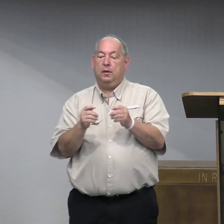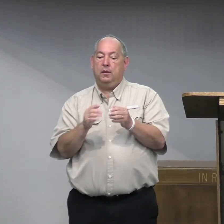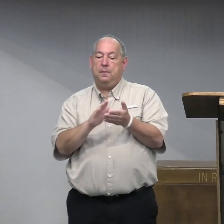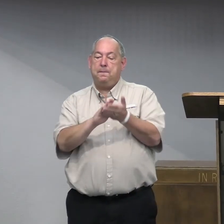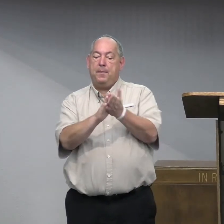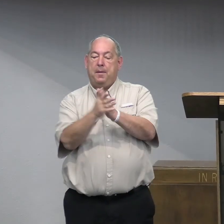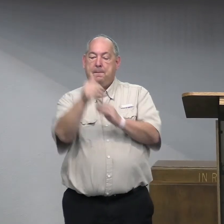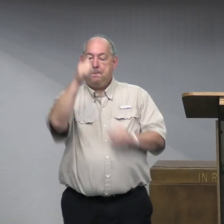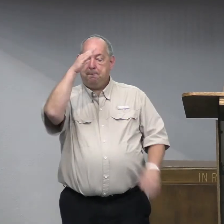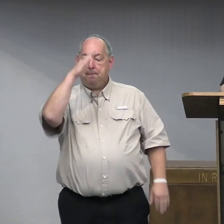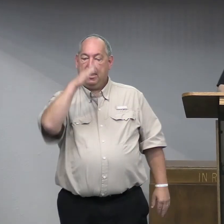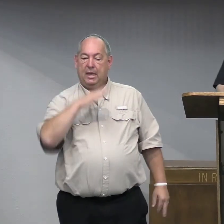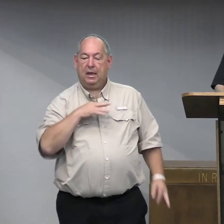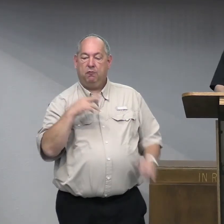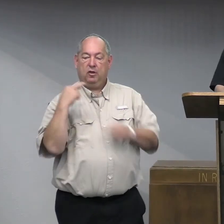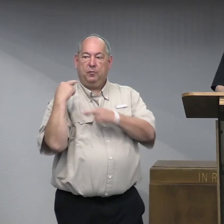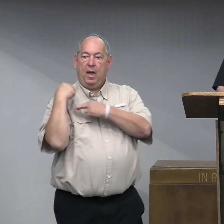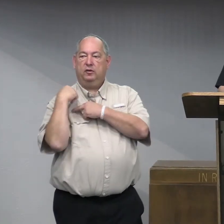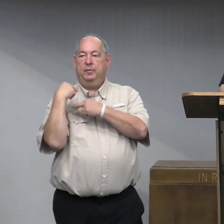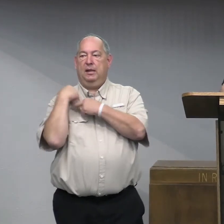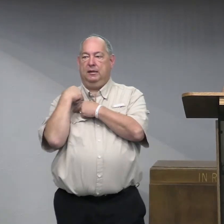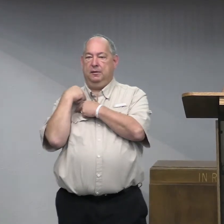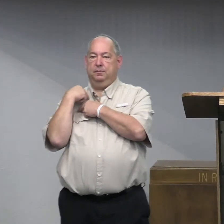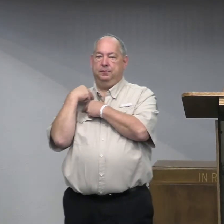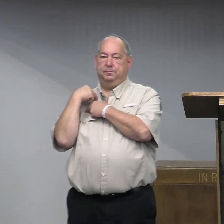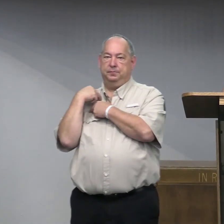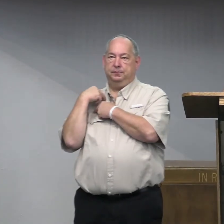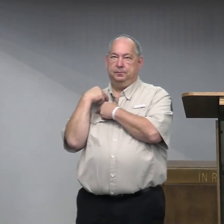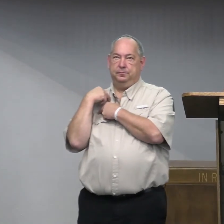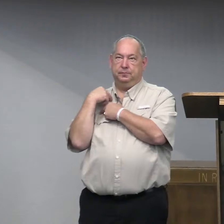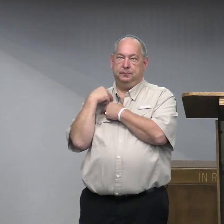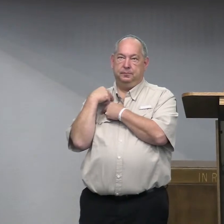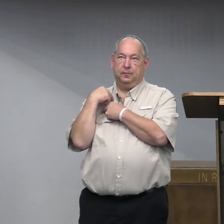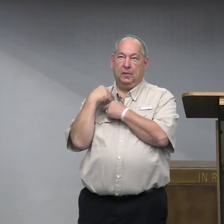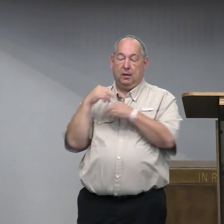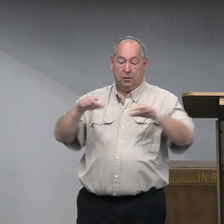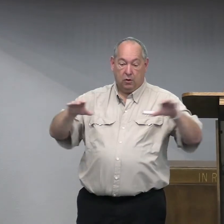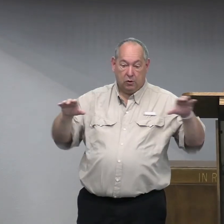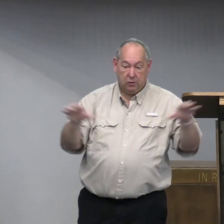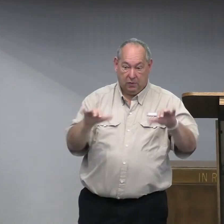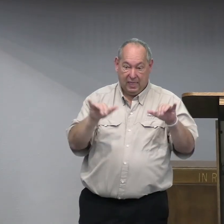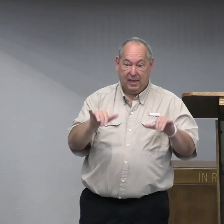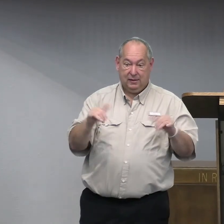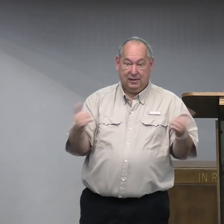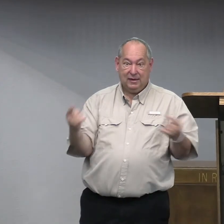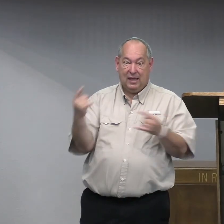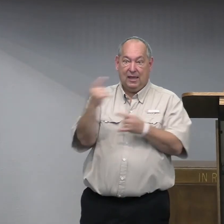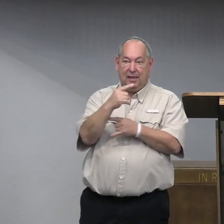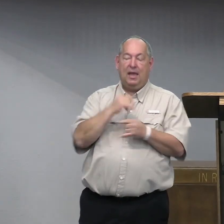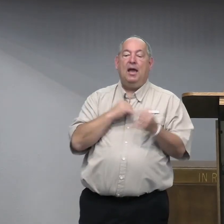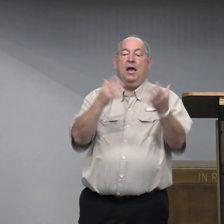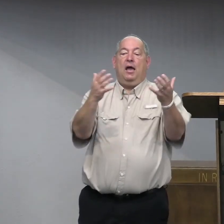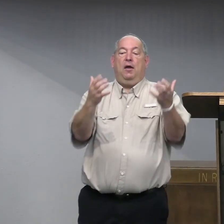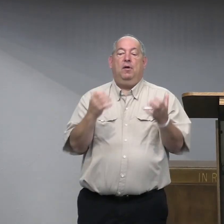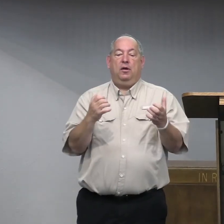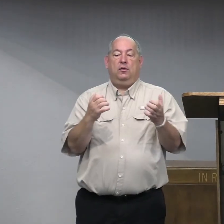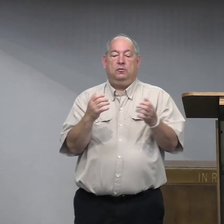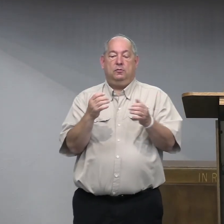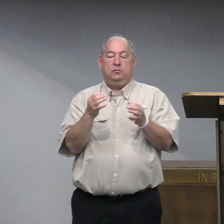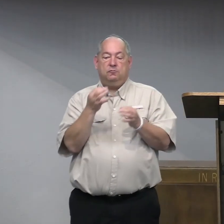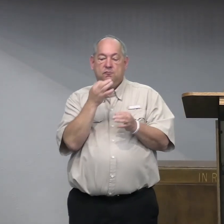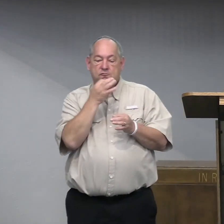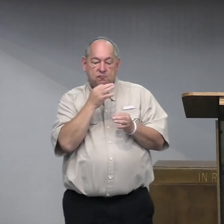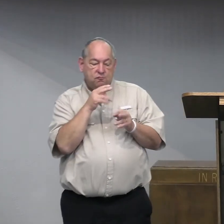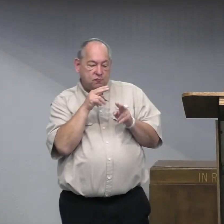being men of responsibility. To do that today, I want us to briefly look at